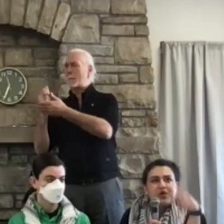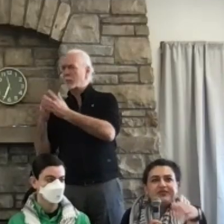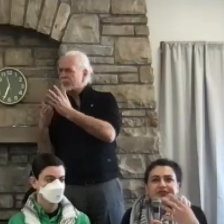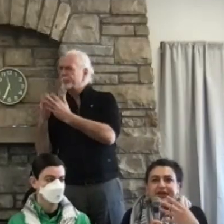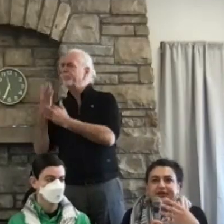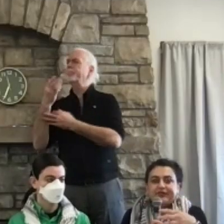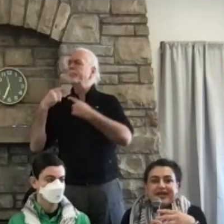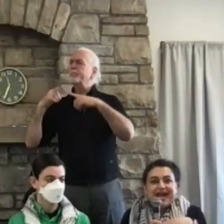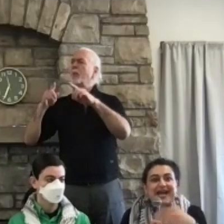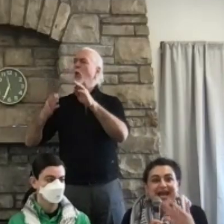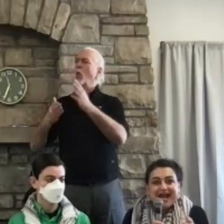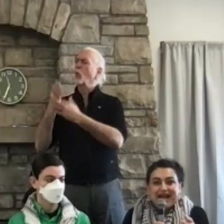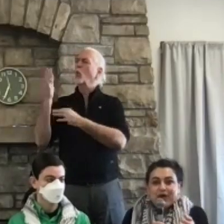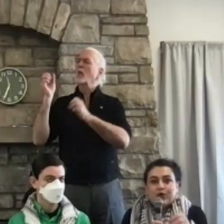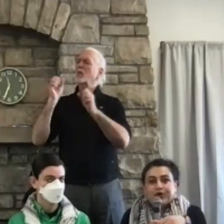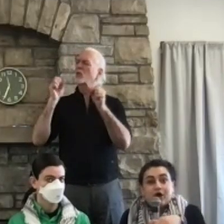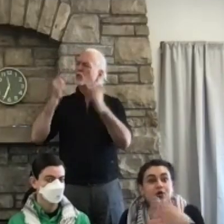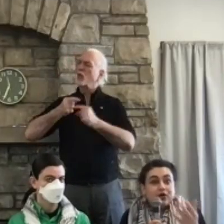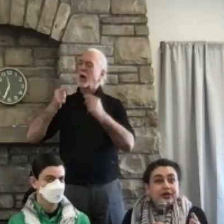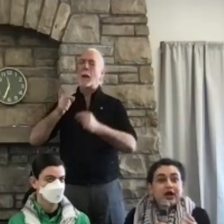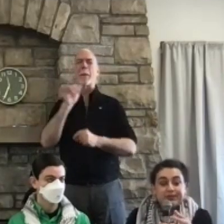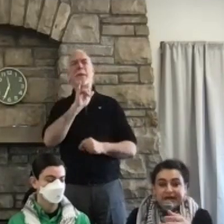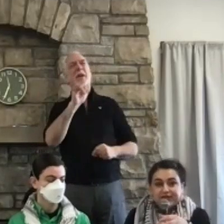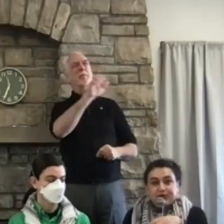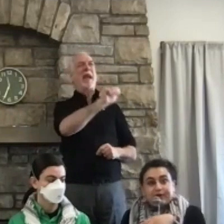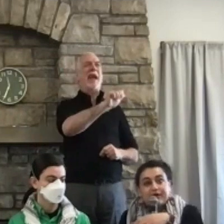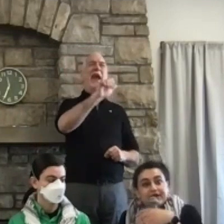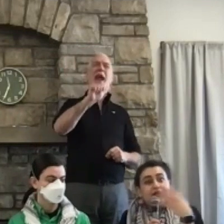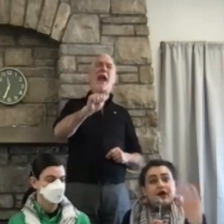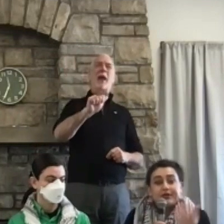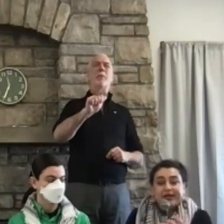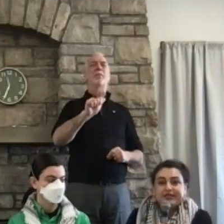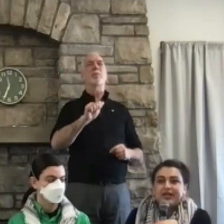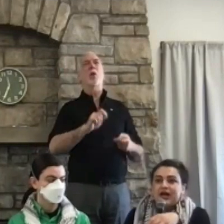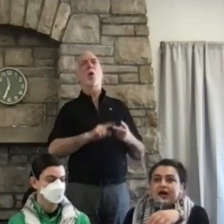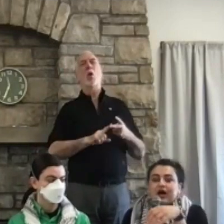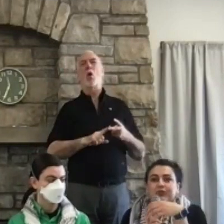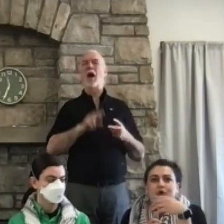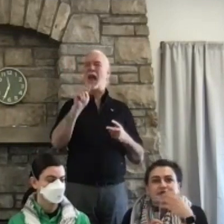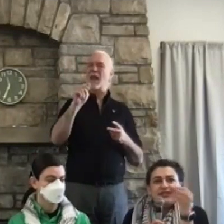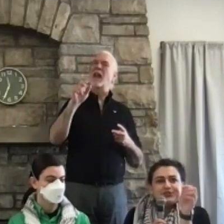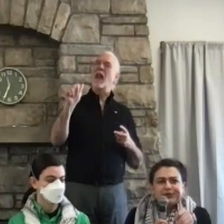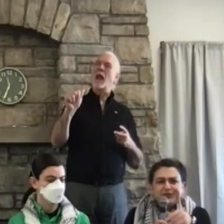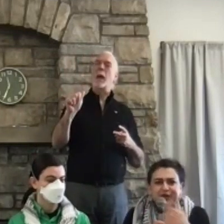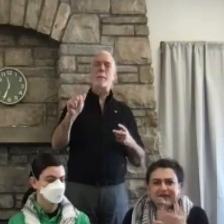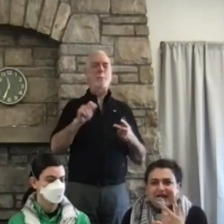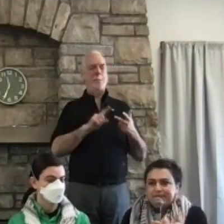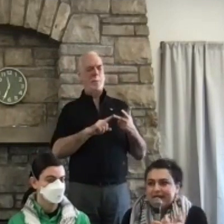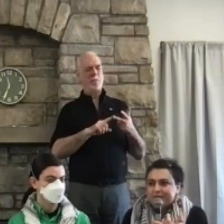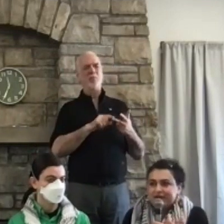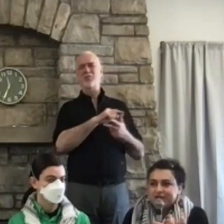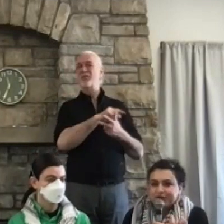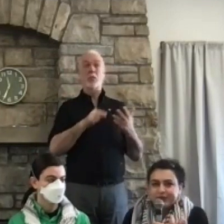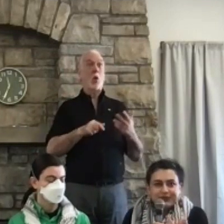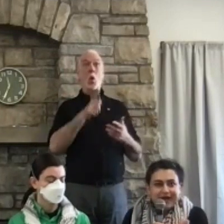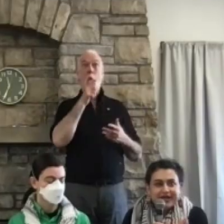it, if you've heard of like AA or Alcoholics Anonymous or Narcotics Anonymous, all of these groups, they're not led